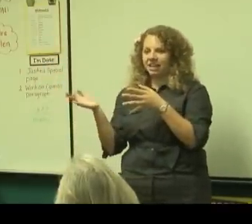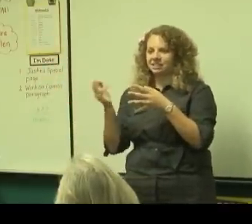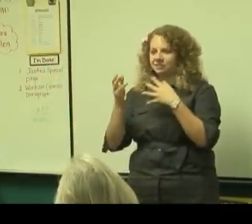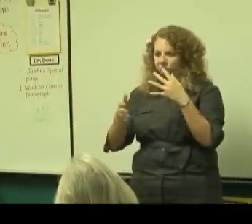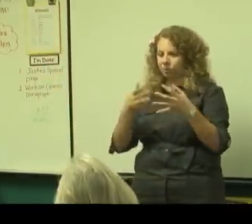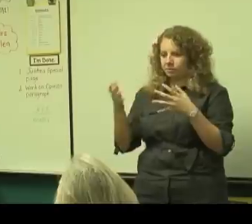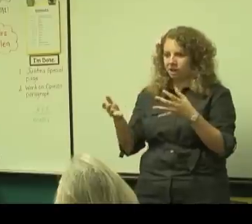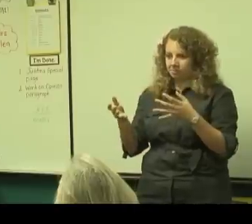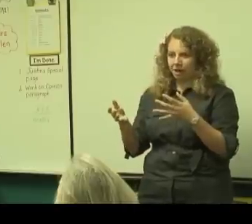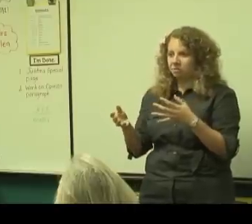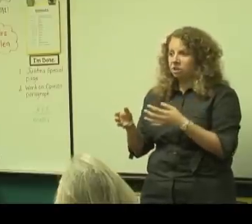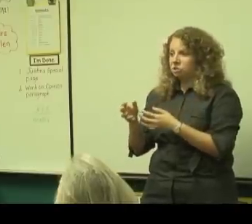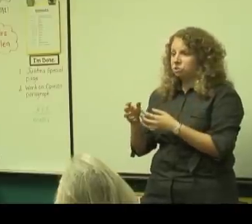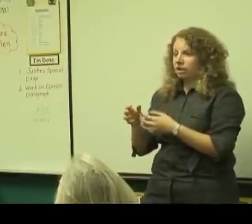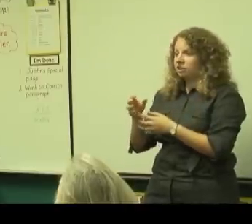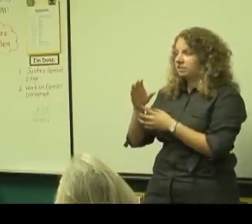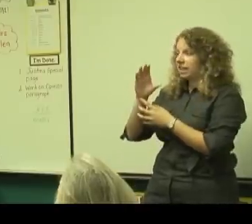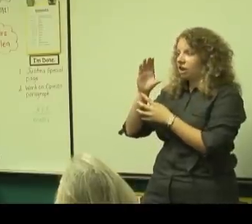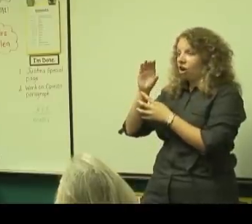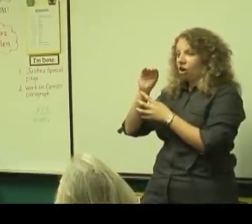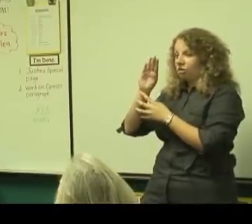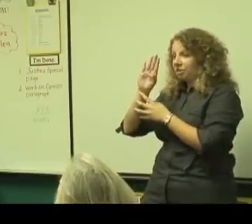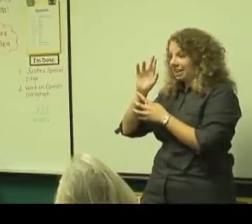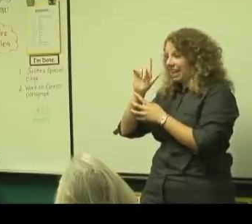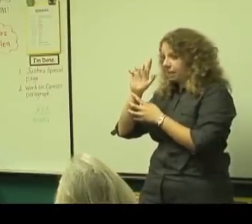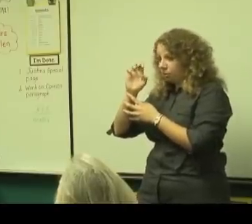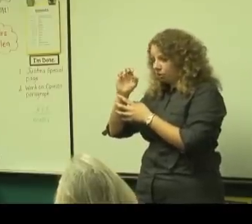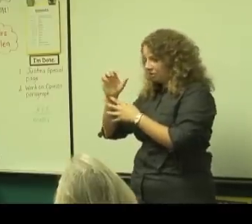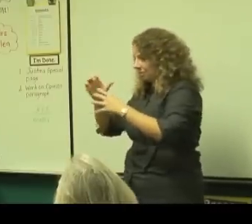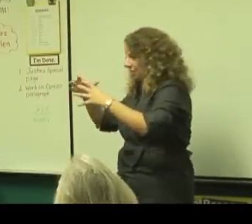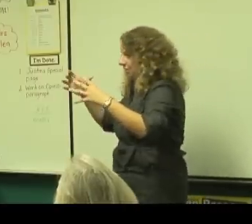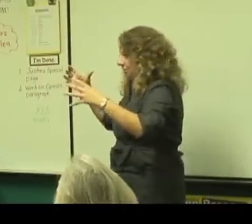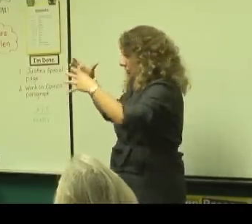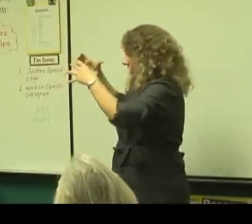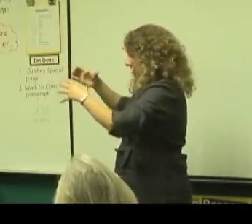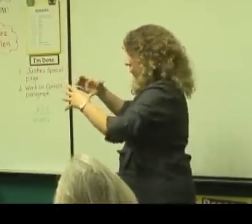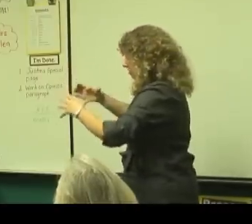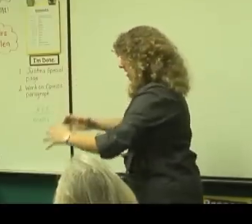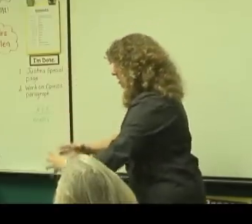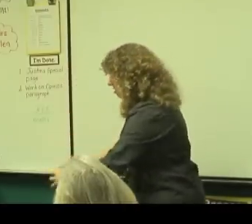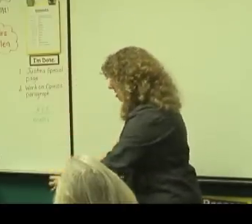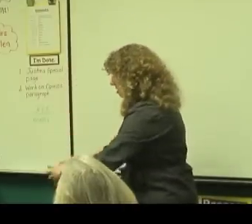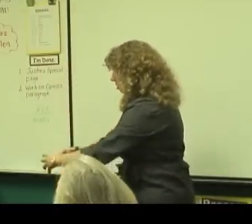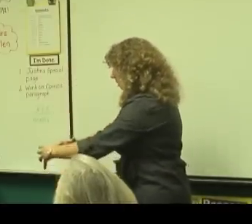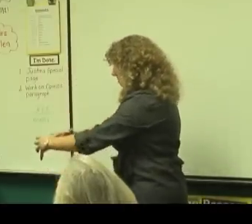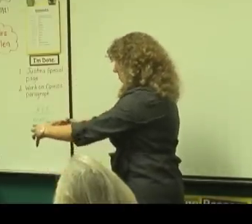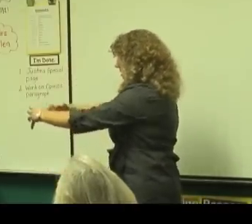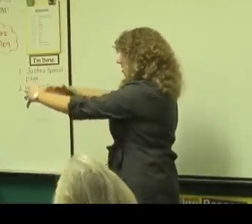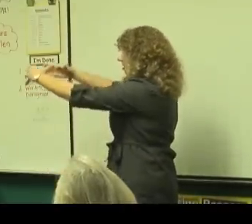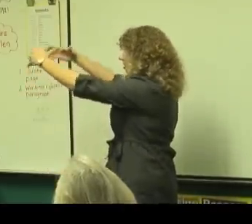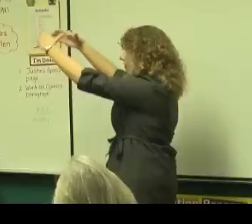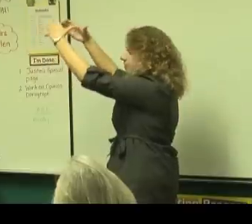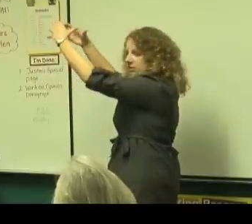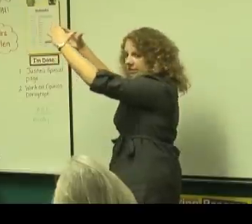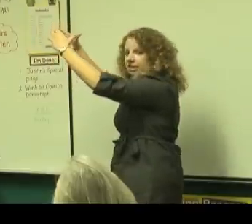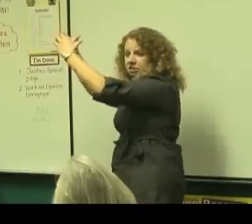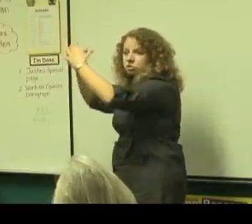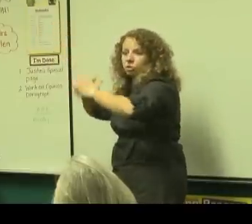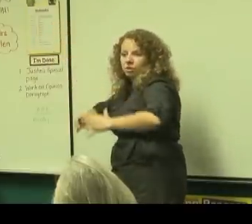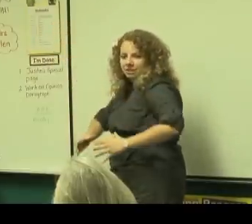context for what I'm talking about. So I could say all the cables, they're like grouped together and they go up from here all the way up to the ceiling. So